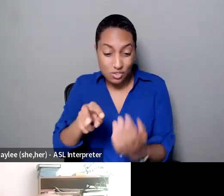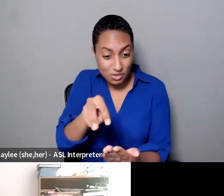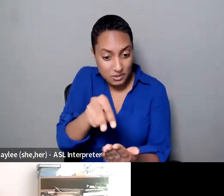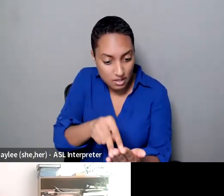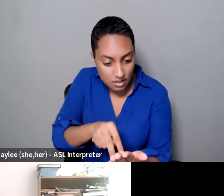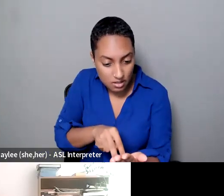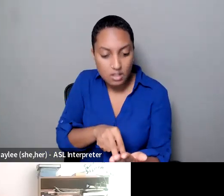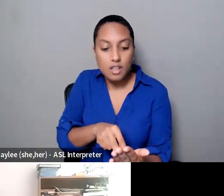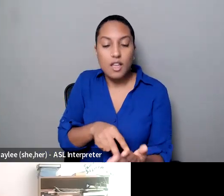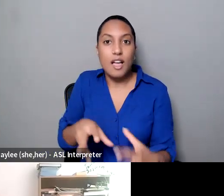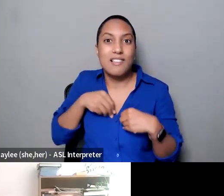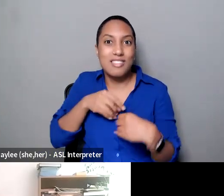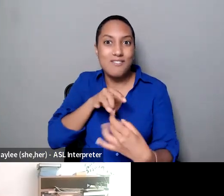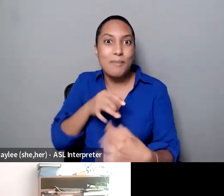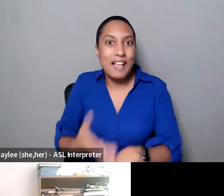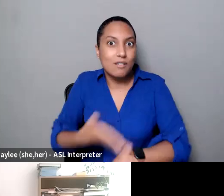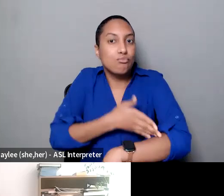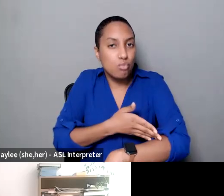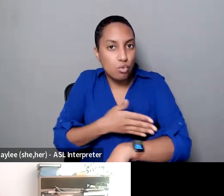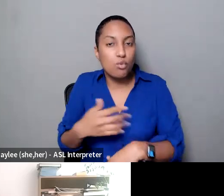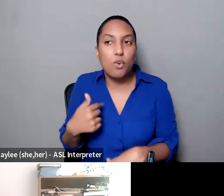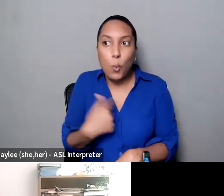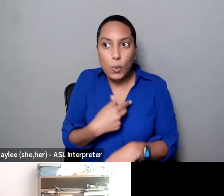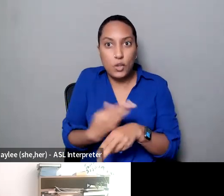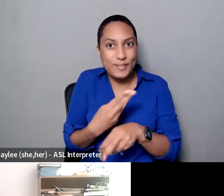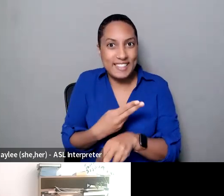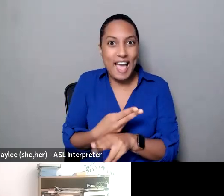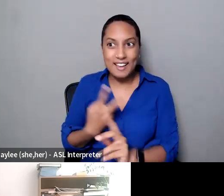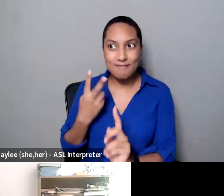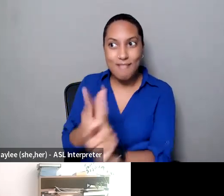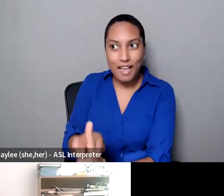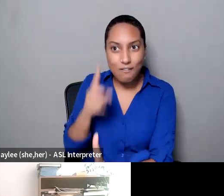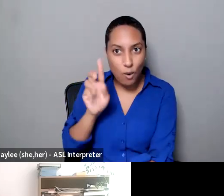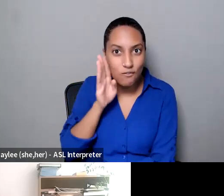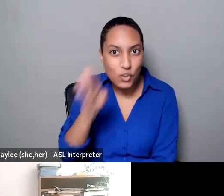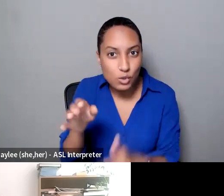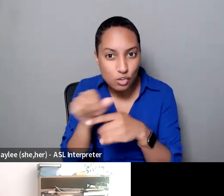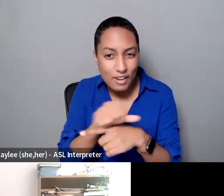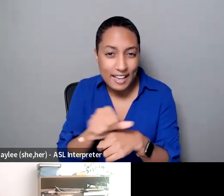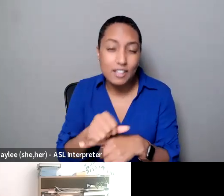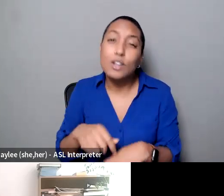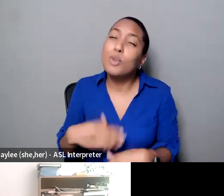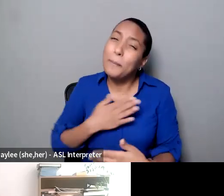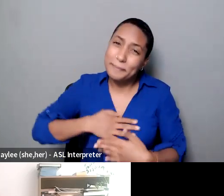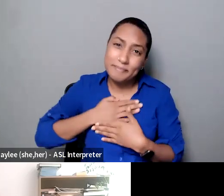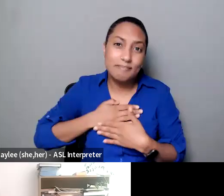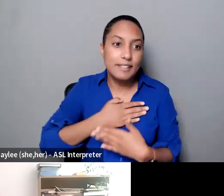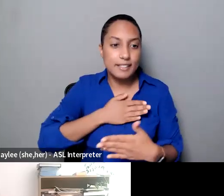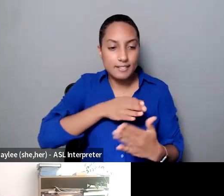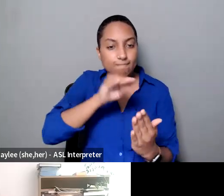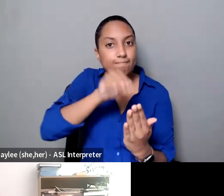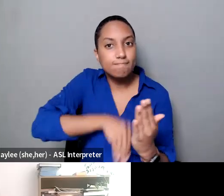trainings, and we very much appreciate you to take a few moments to complete the evaluation